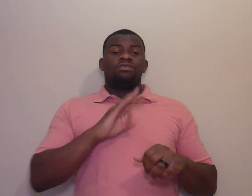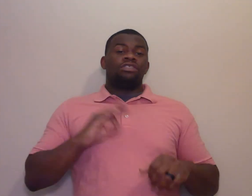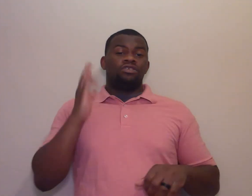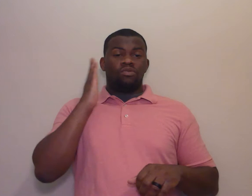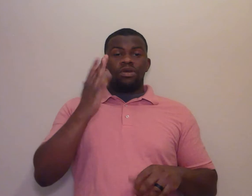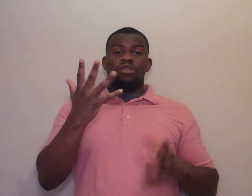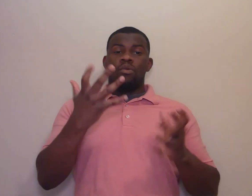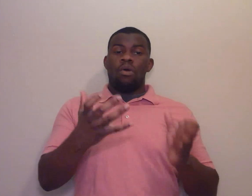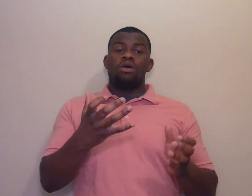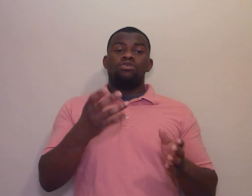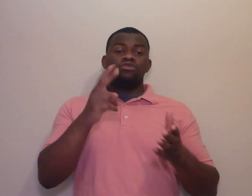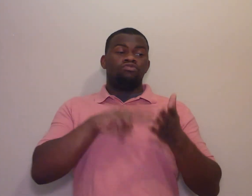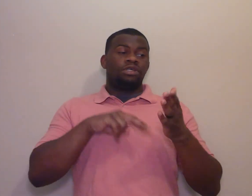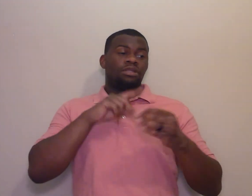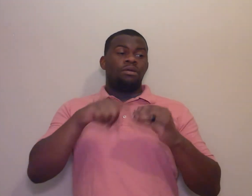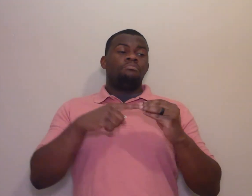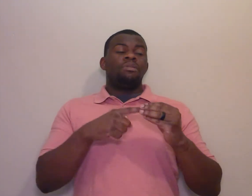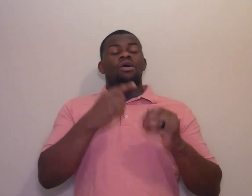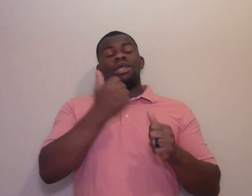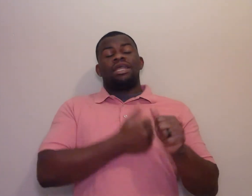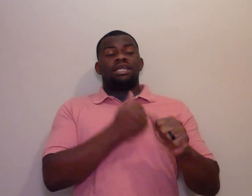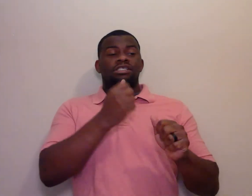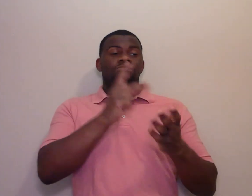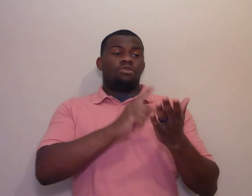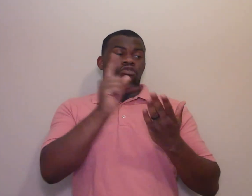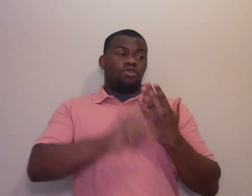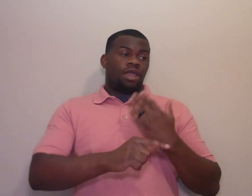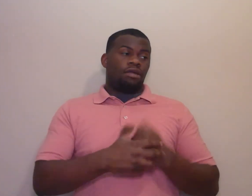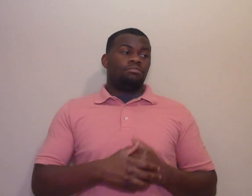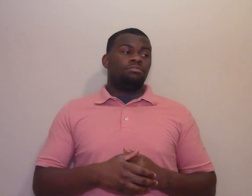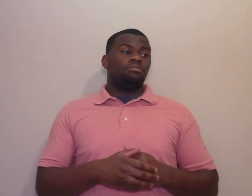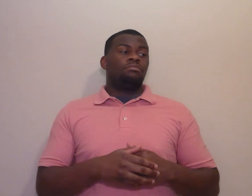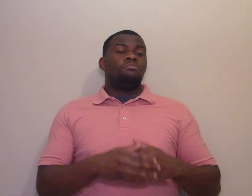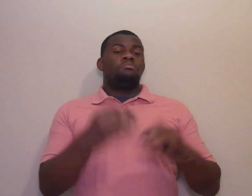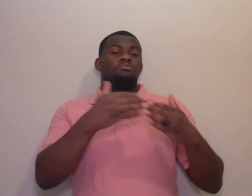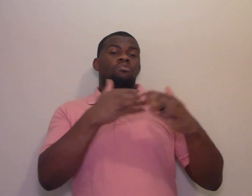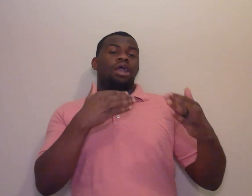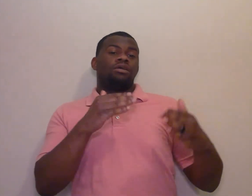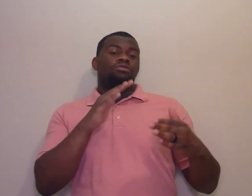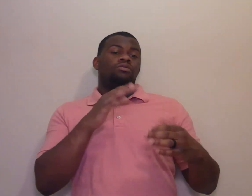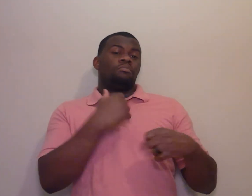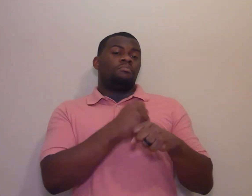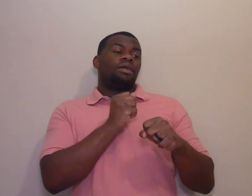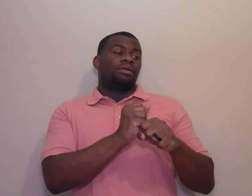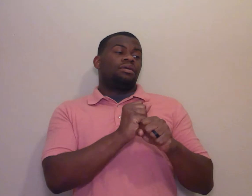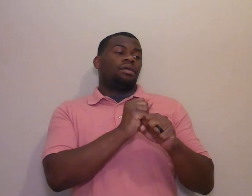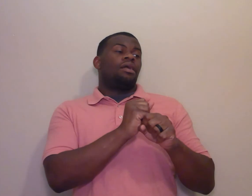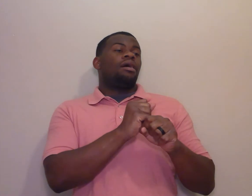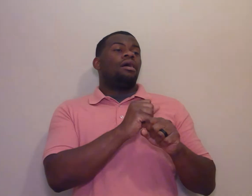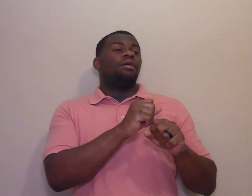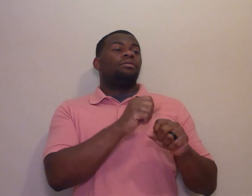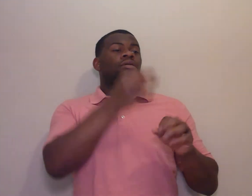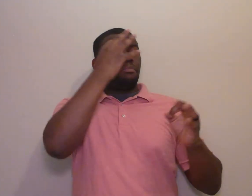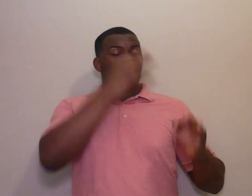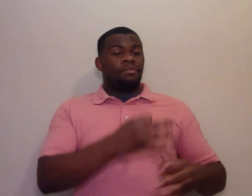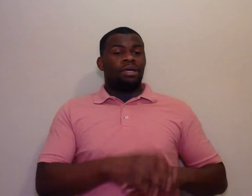to ensure they are aware of the program details and limitations prior to making a commitment. Current ARP contribution rates